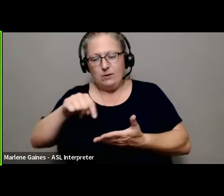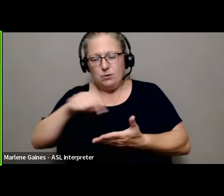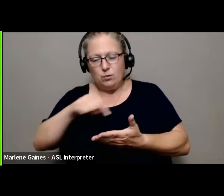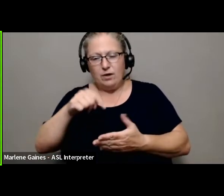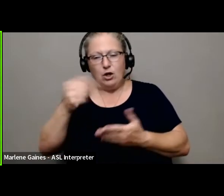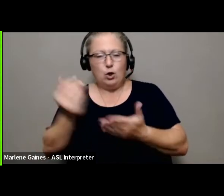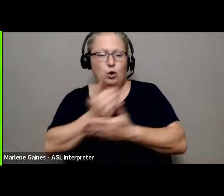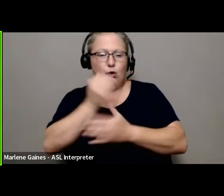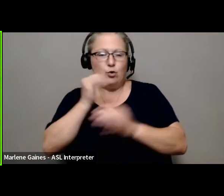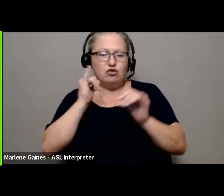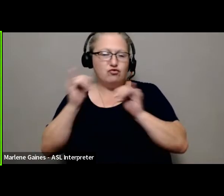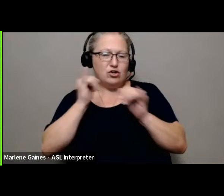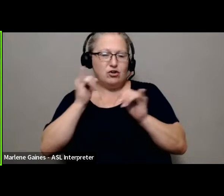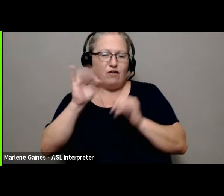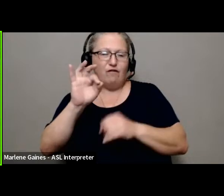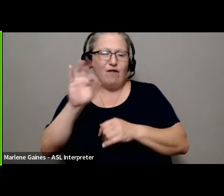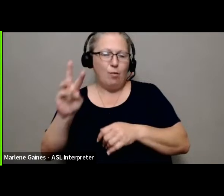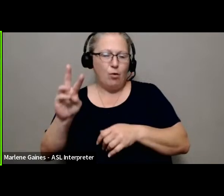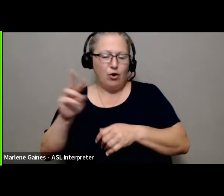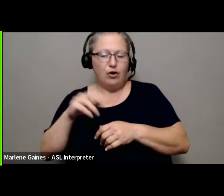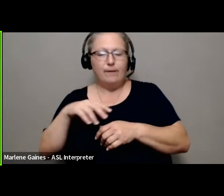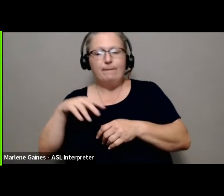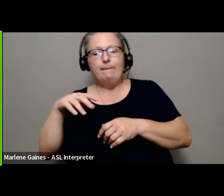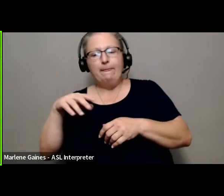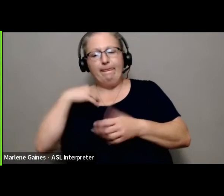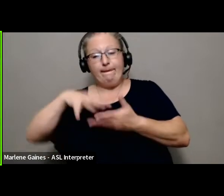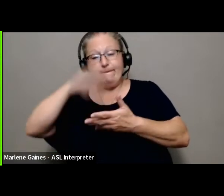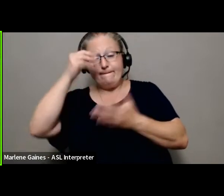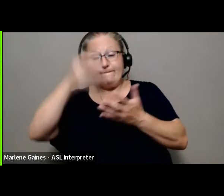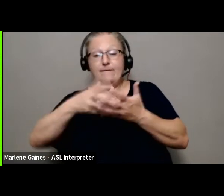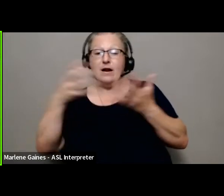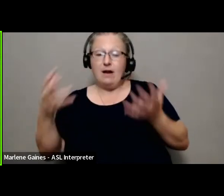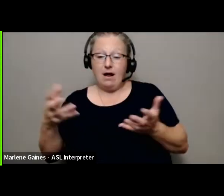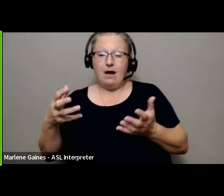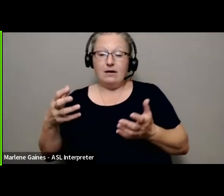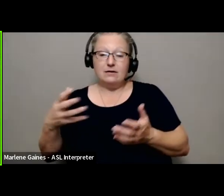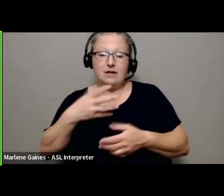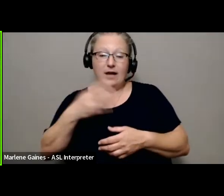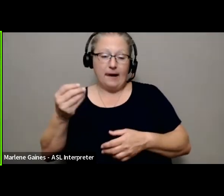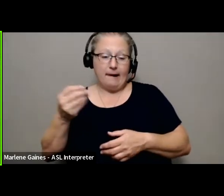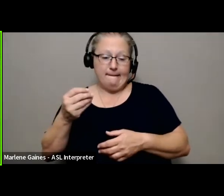the new instructional framework. I learned a lot, and